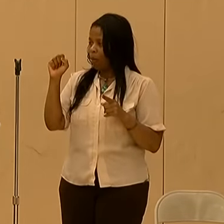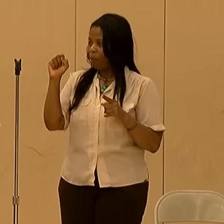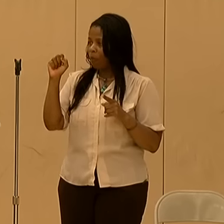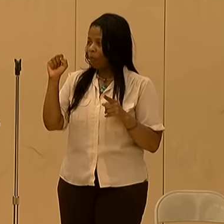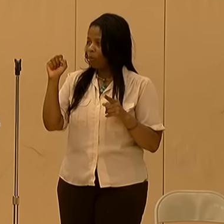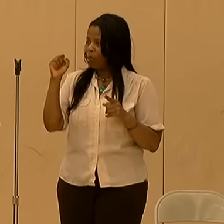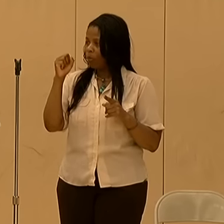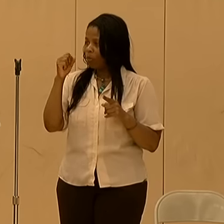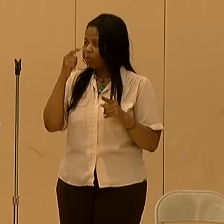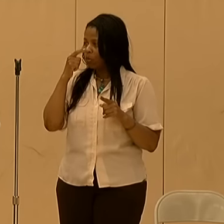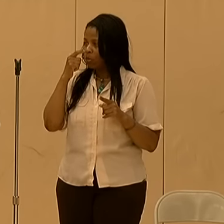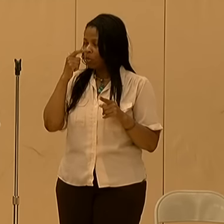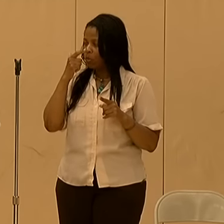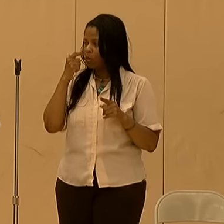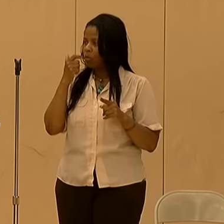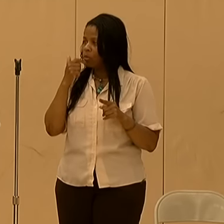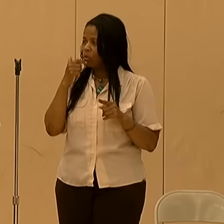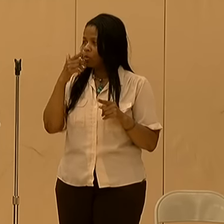right? I'm sorry.